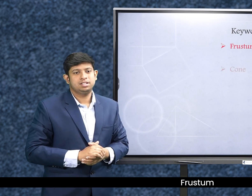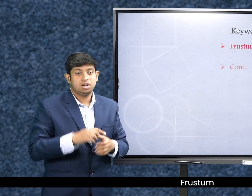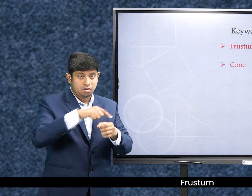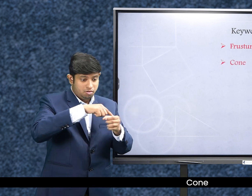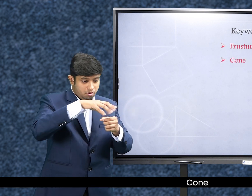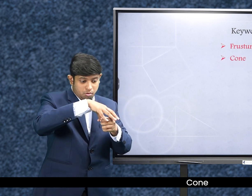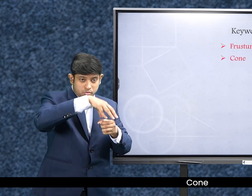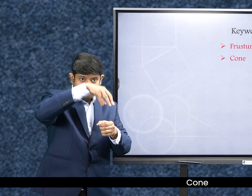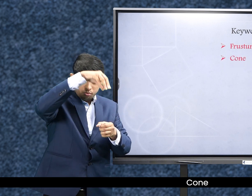cone,